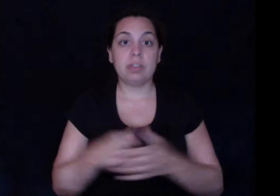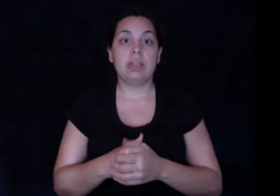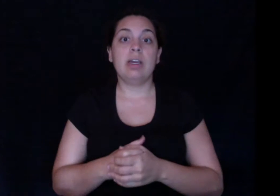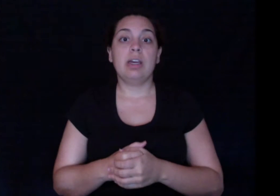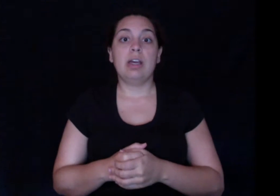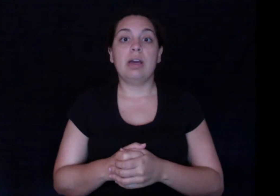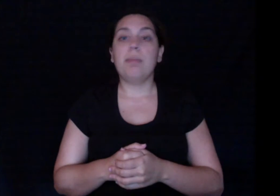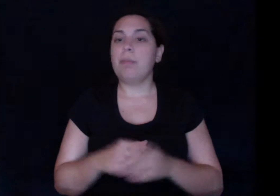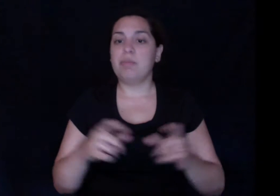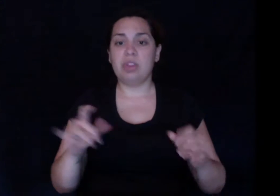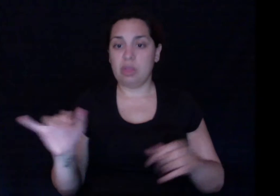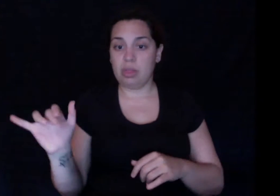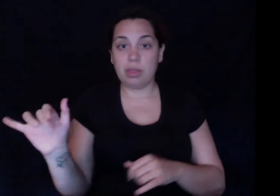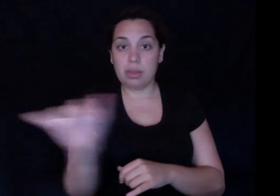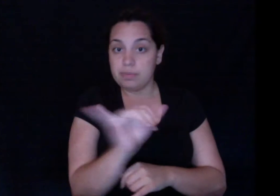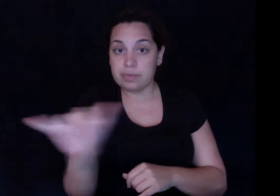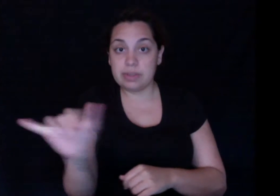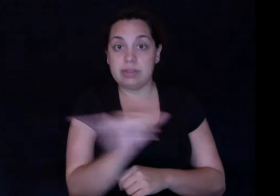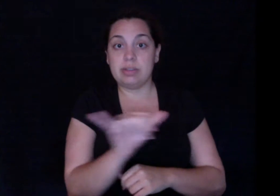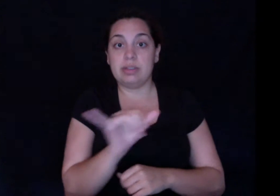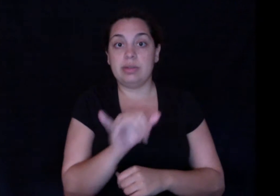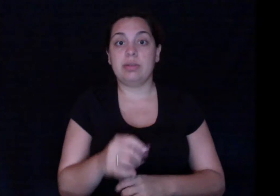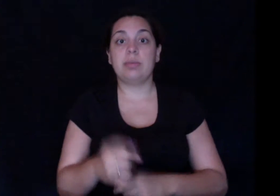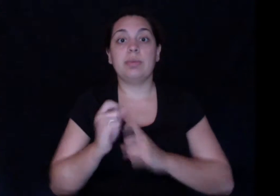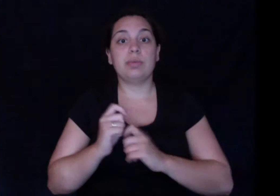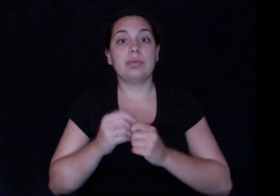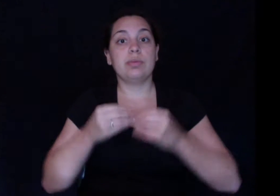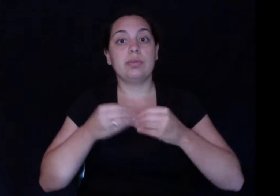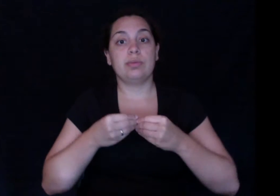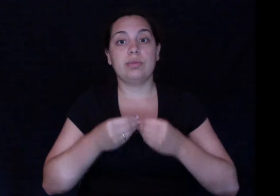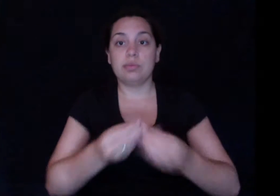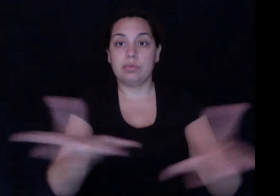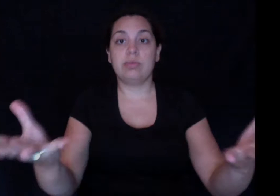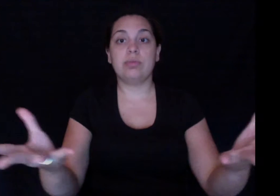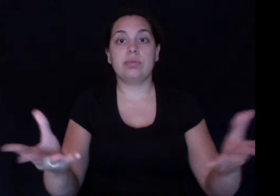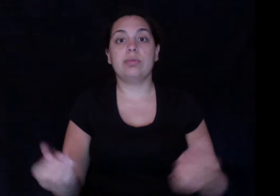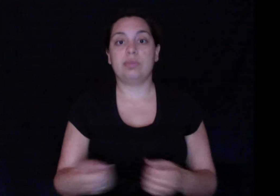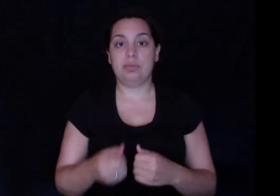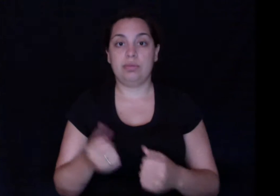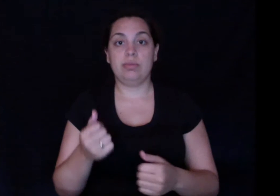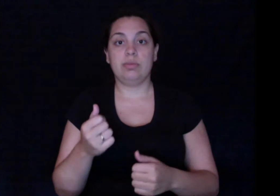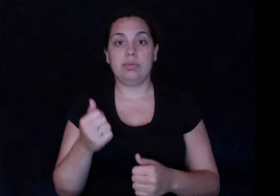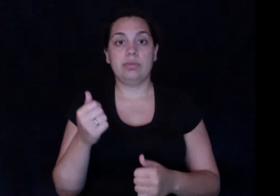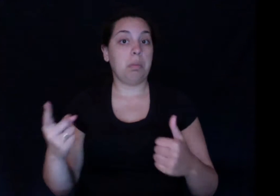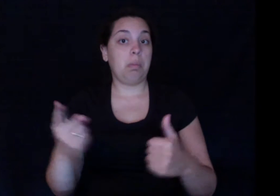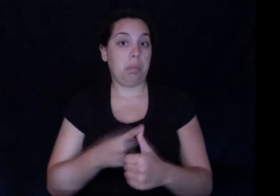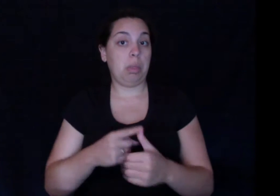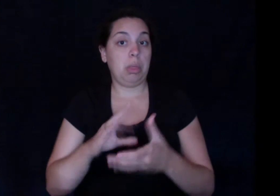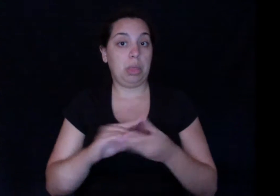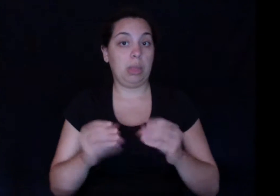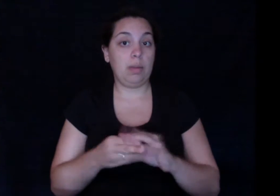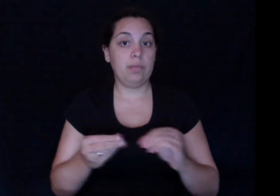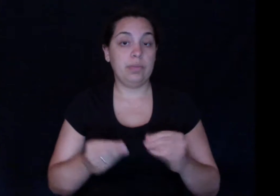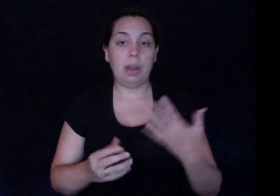a common theme around giving. The first story I saw bubble up about 2 years ago on the community Today I Learned. Now,